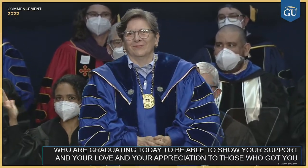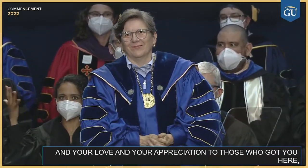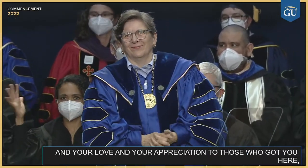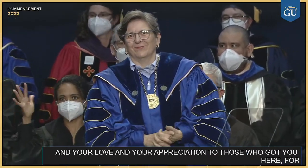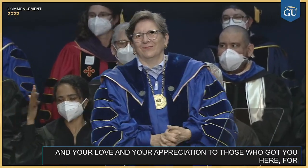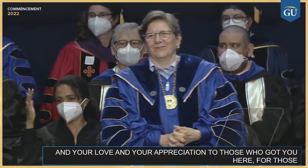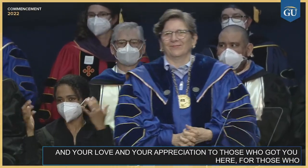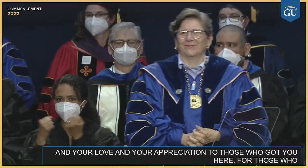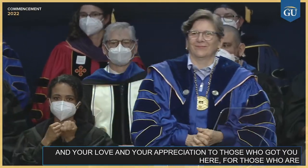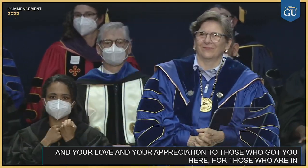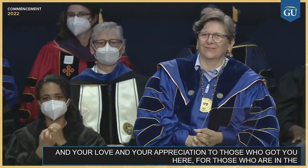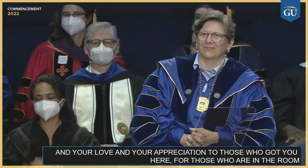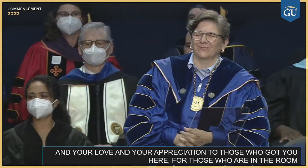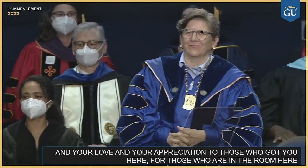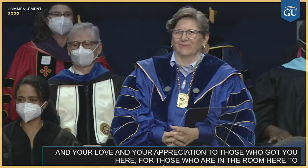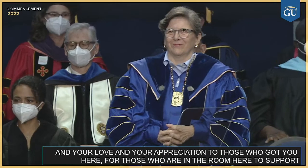show that recognition to them now?